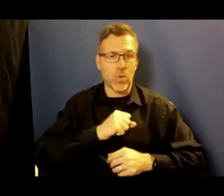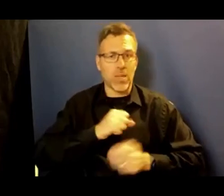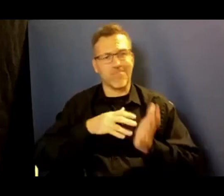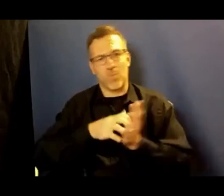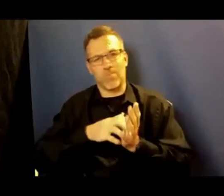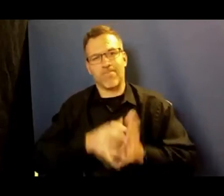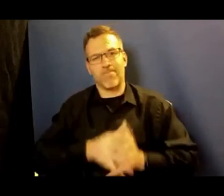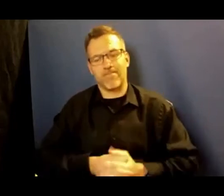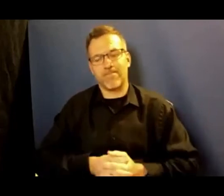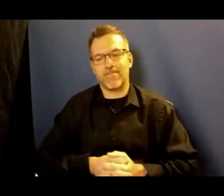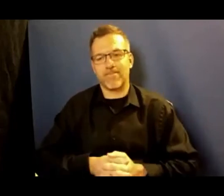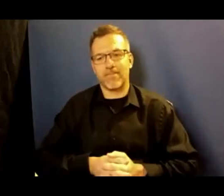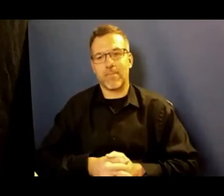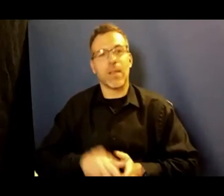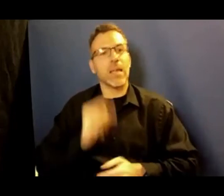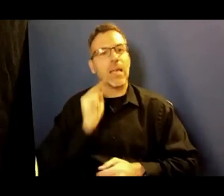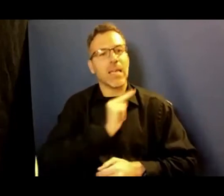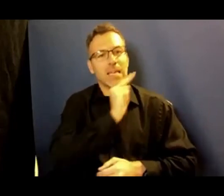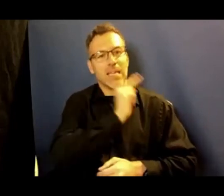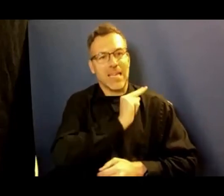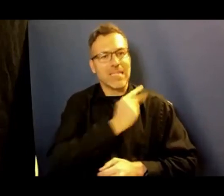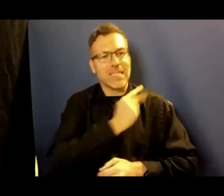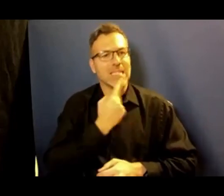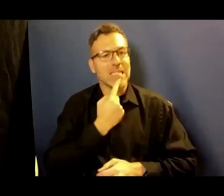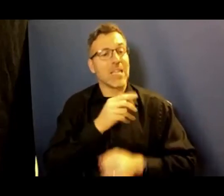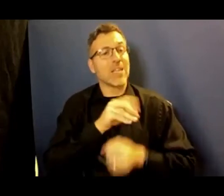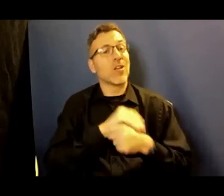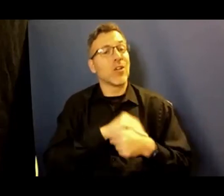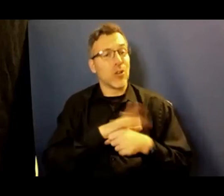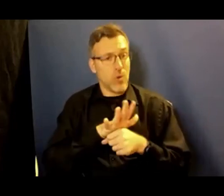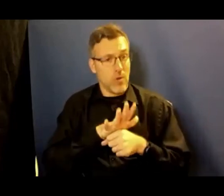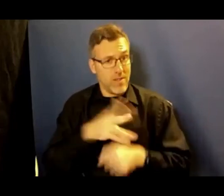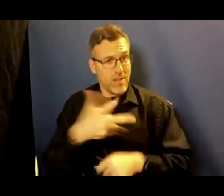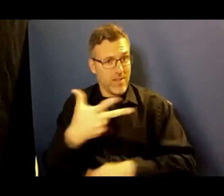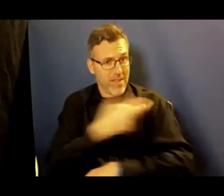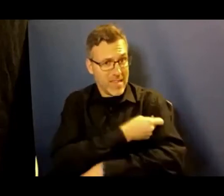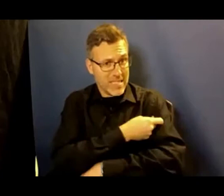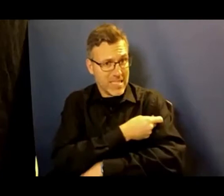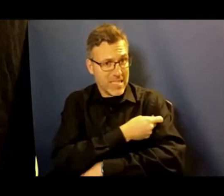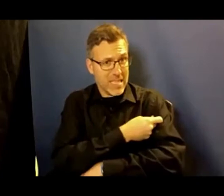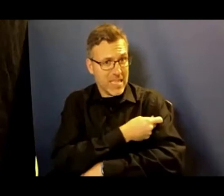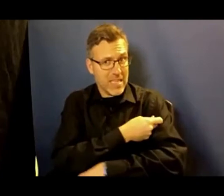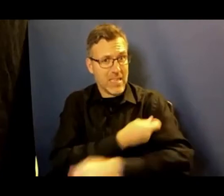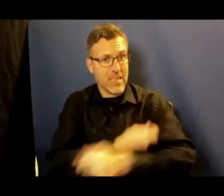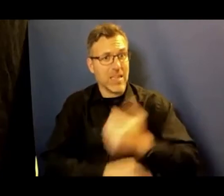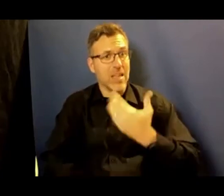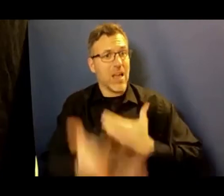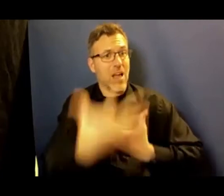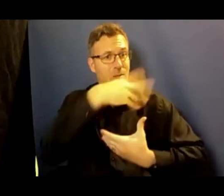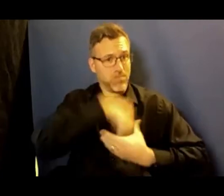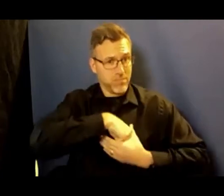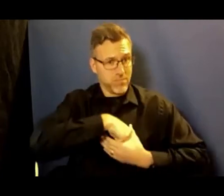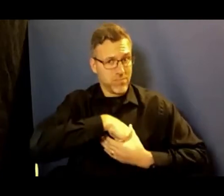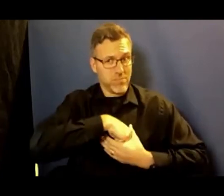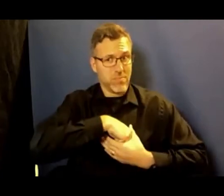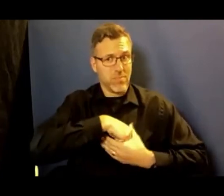Thank you. Another statement was that the COVID-19 vaccine enters your cells and changes your DNA.